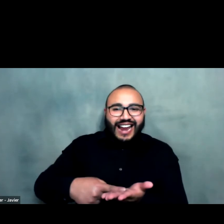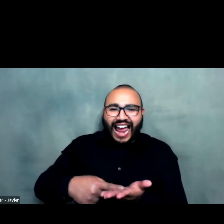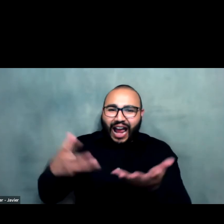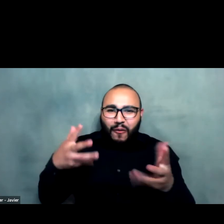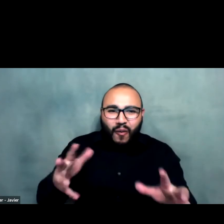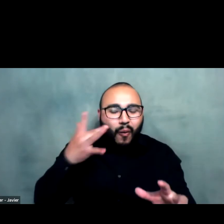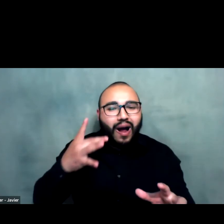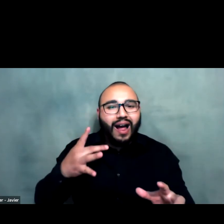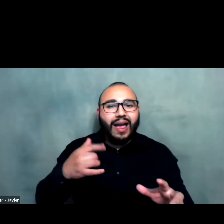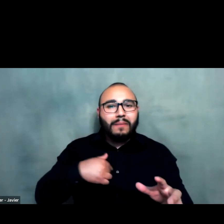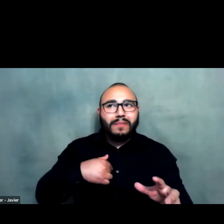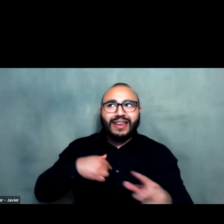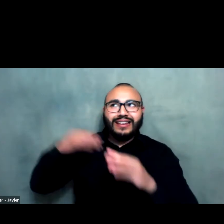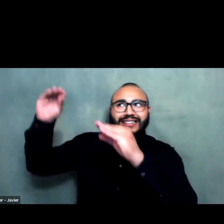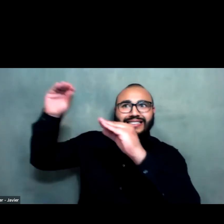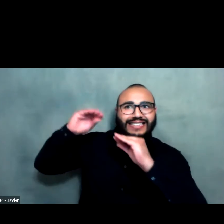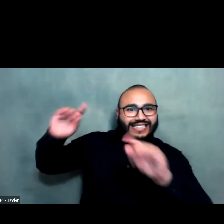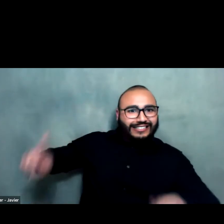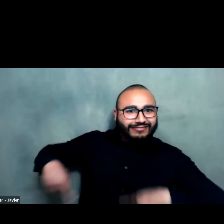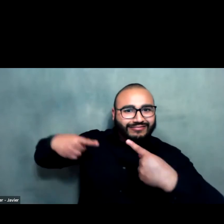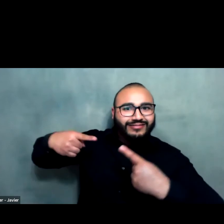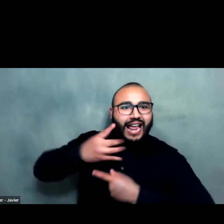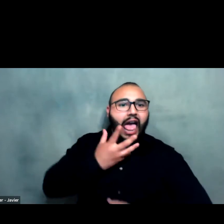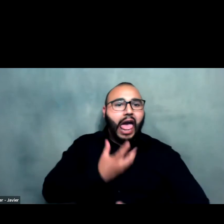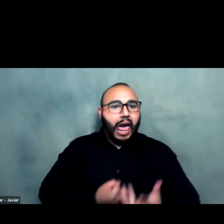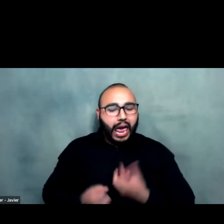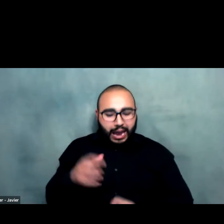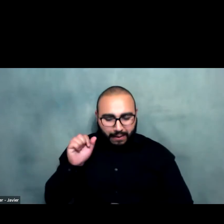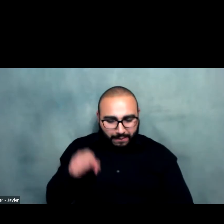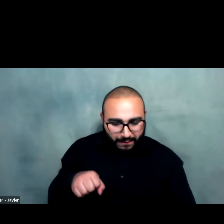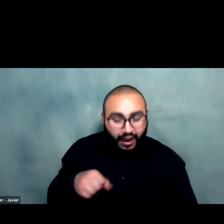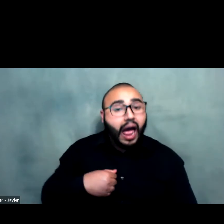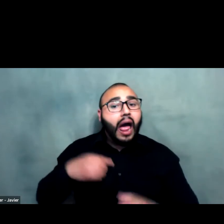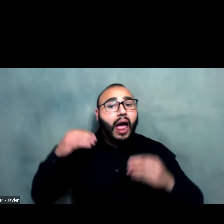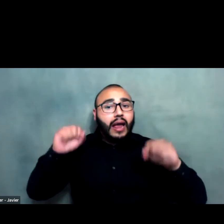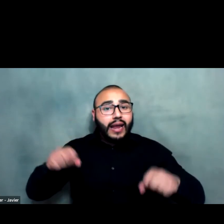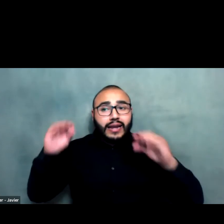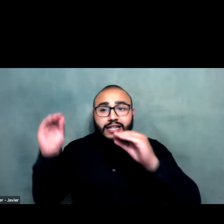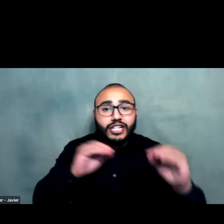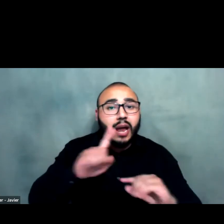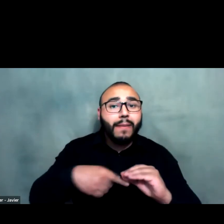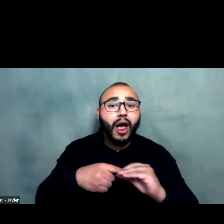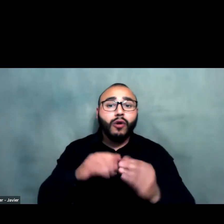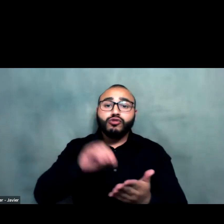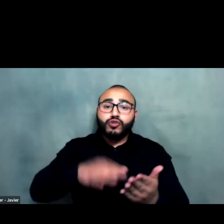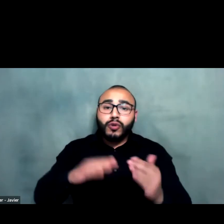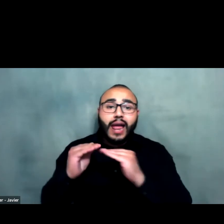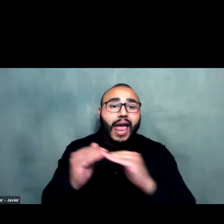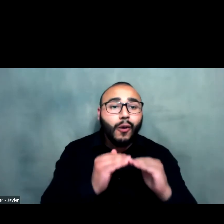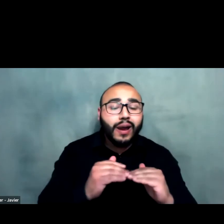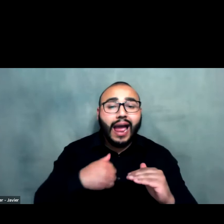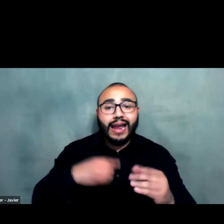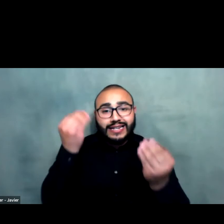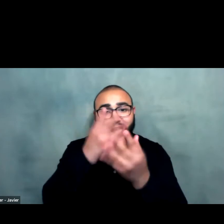me. You know, I can speak to you all day long about the importance of student equity. I can tell you why baking cake